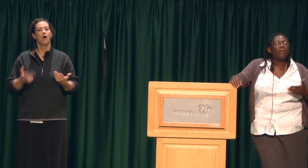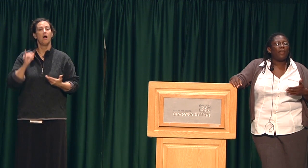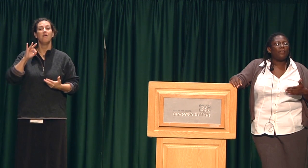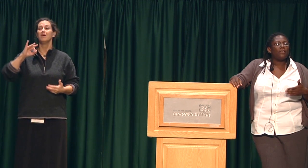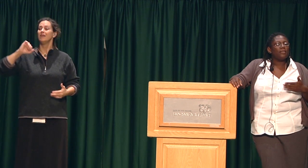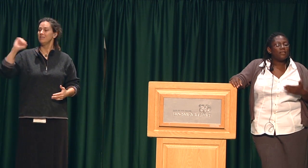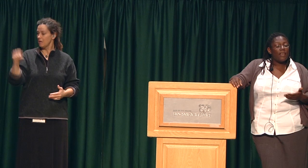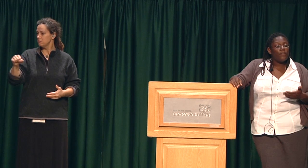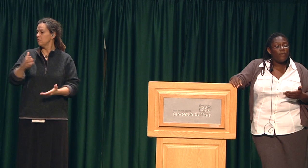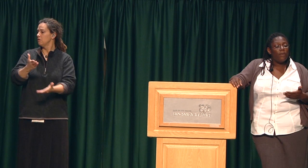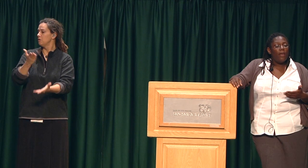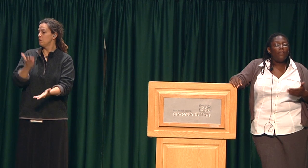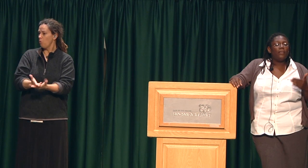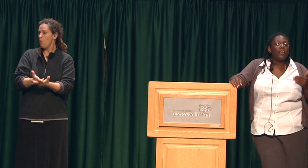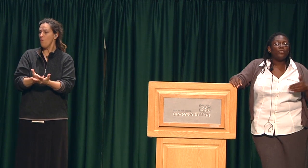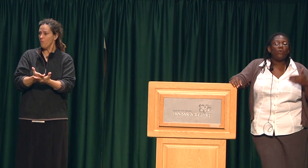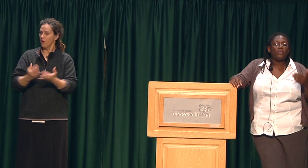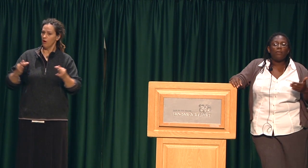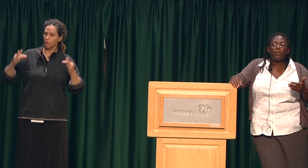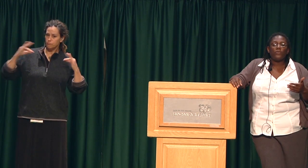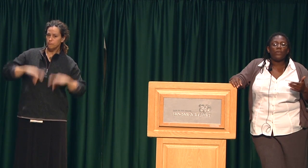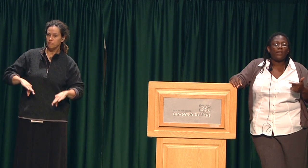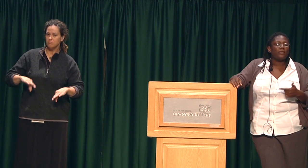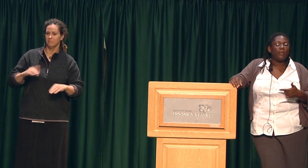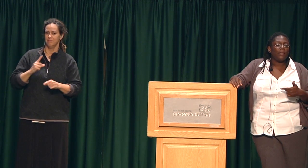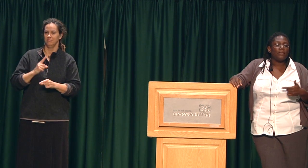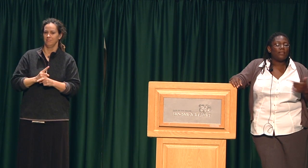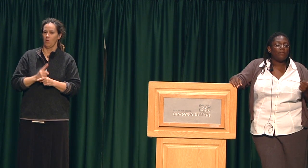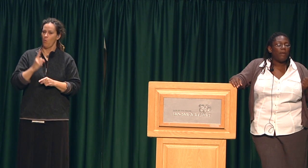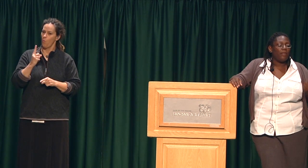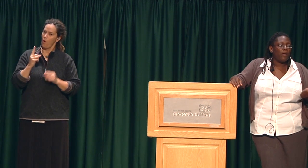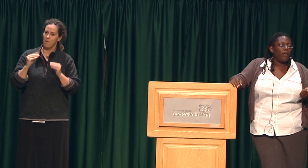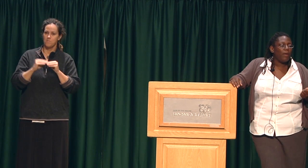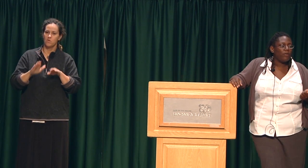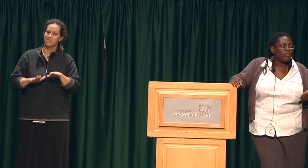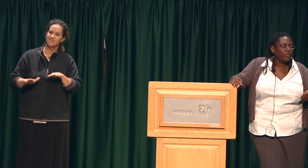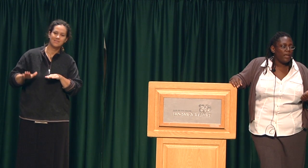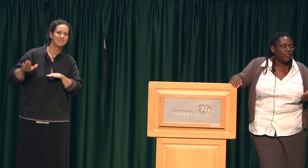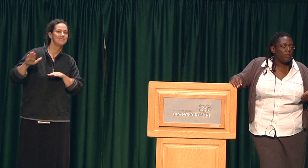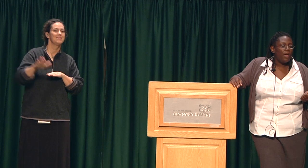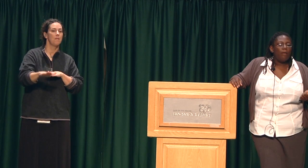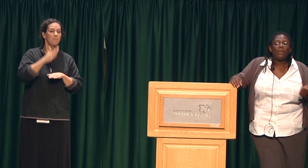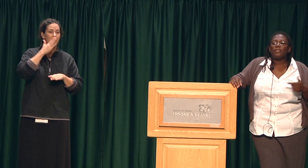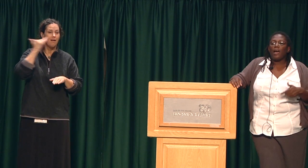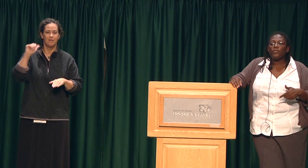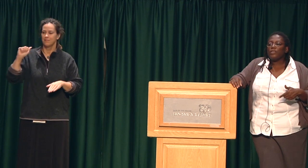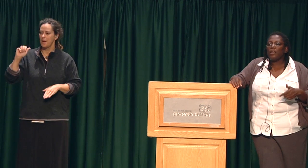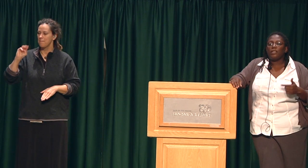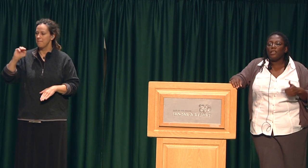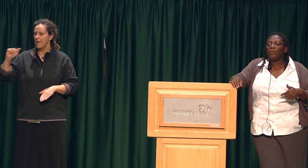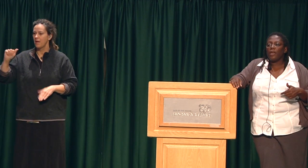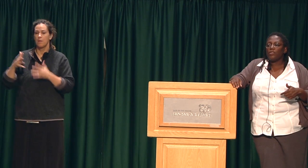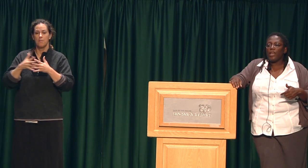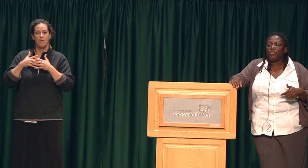that something like this is successful, then it takes you one step closer to getting something like this accepted by the American Medical Association. Because doctors